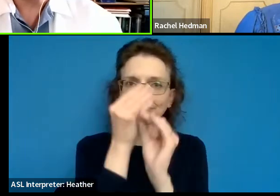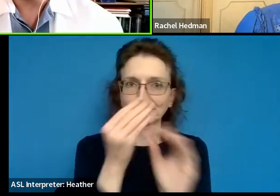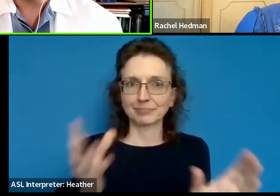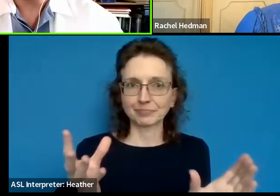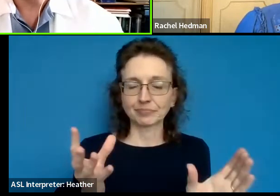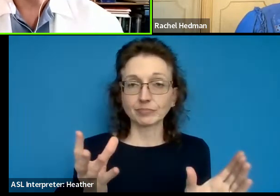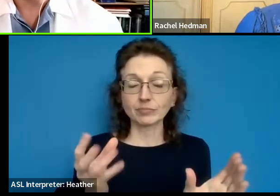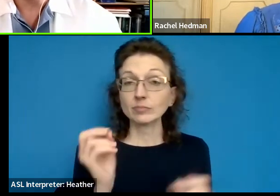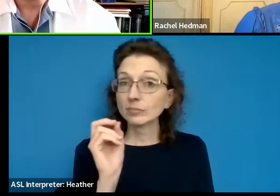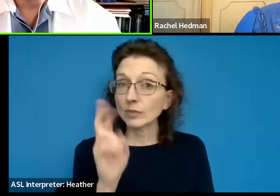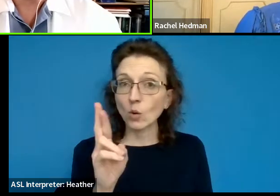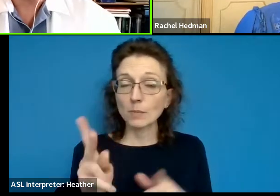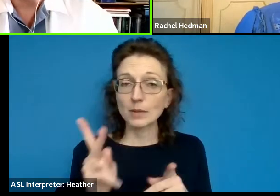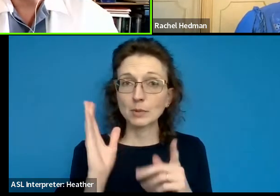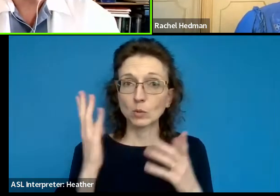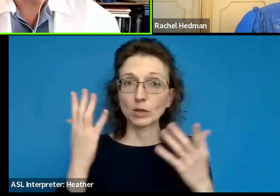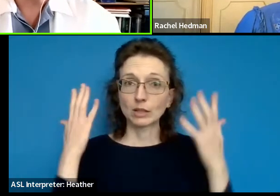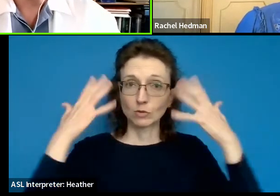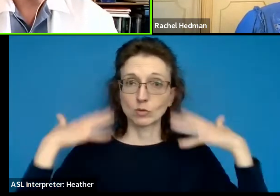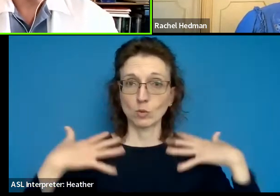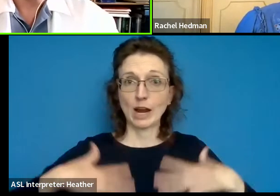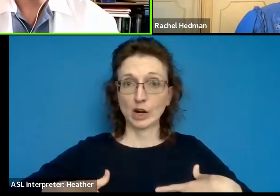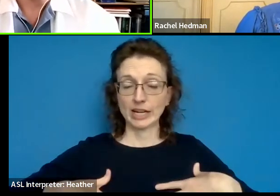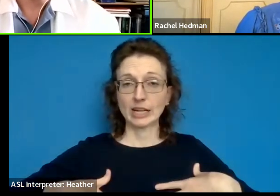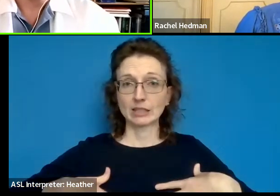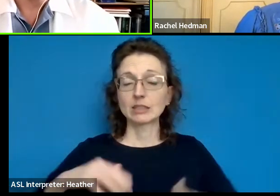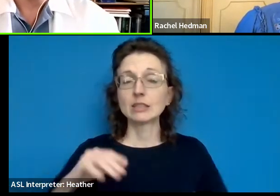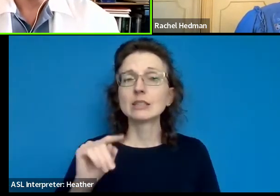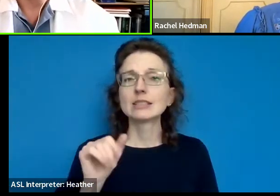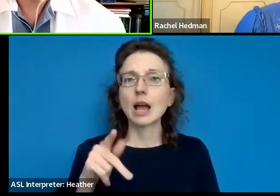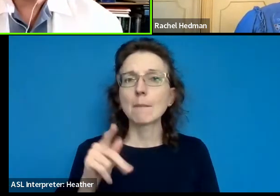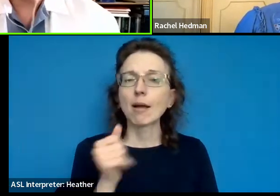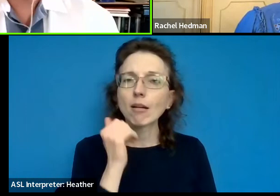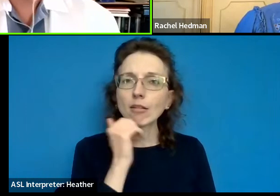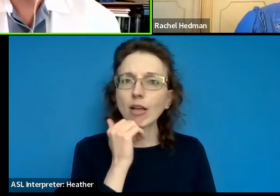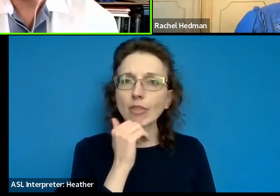would be wearing them. So tapa was actually used as a,